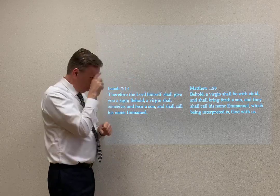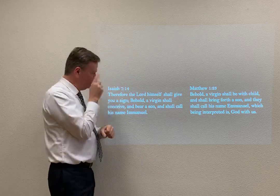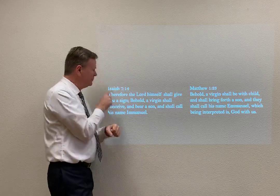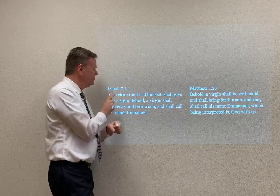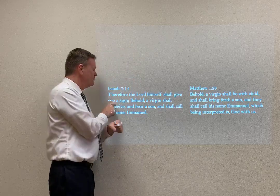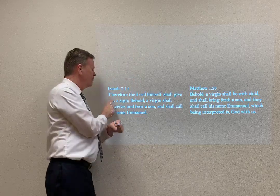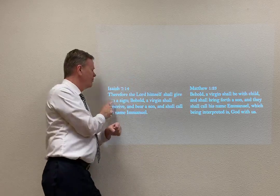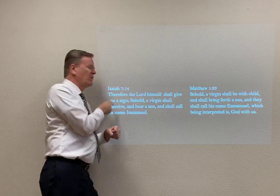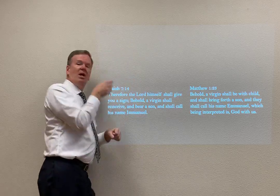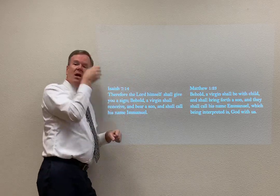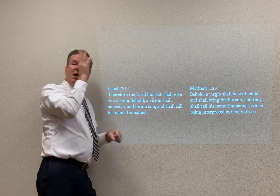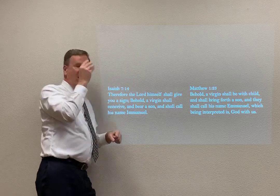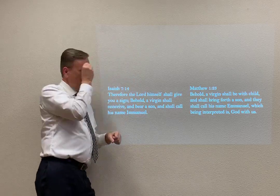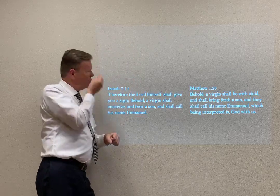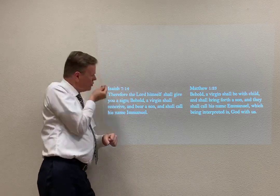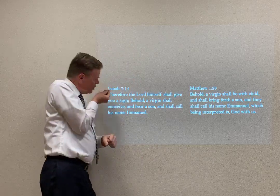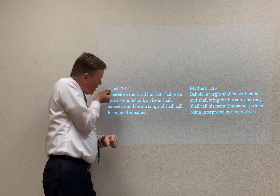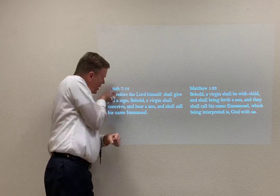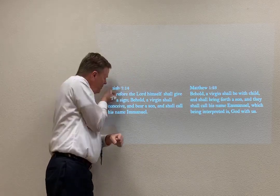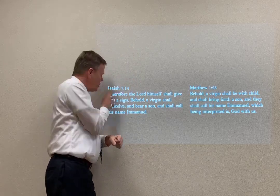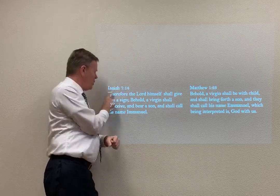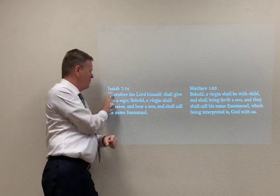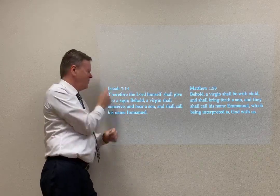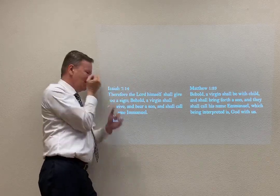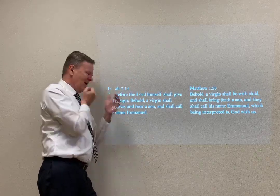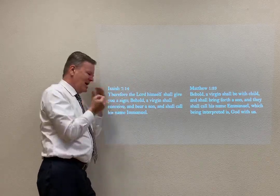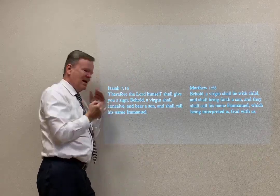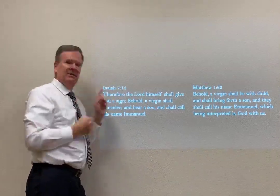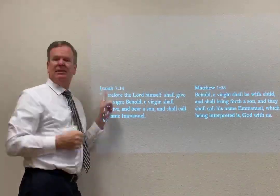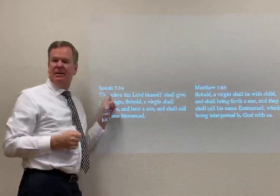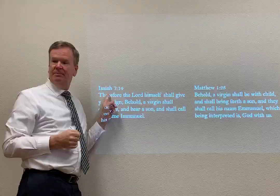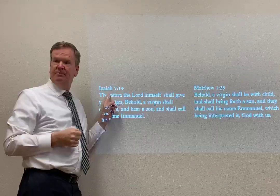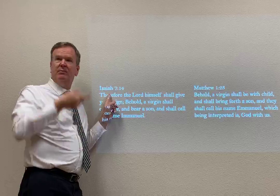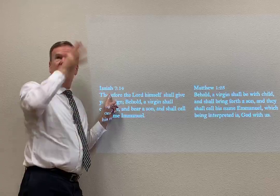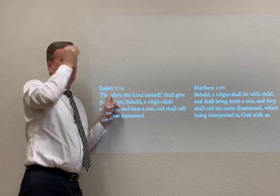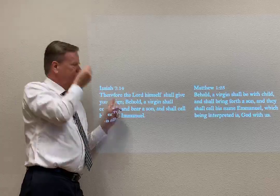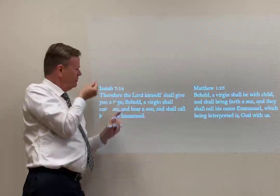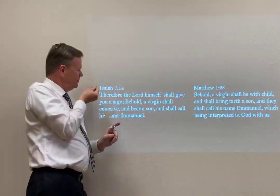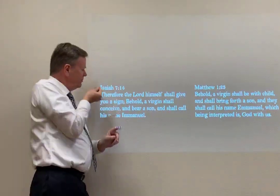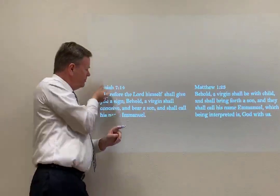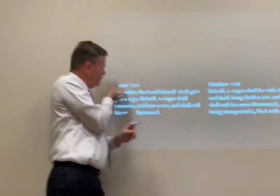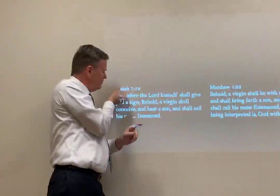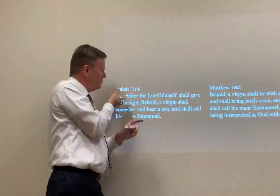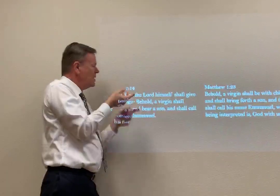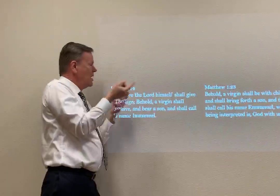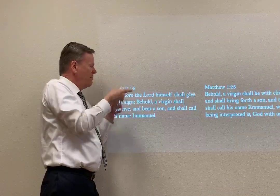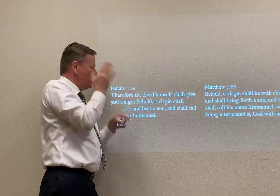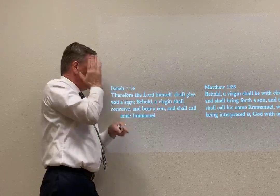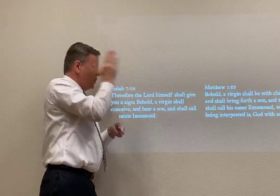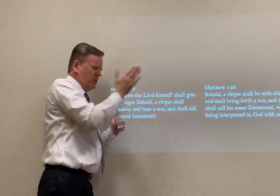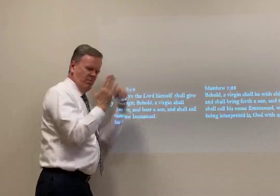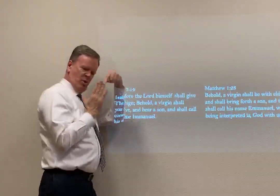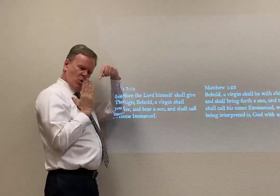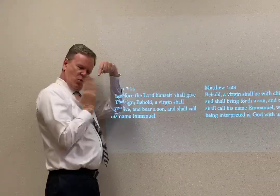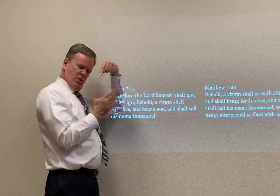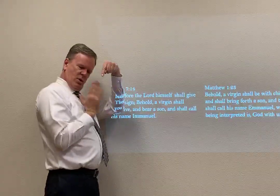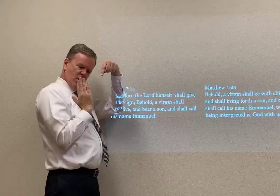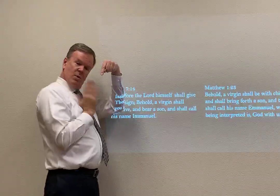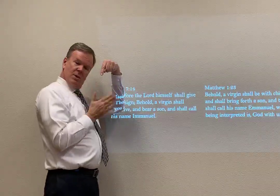there's about 800 years apart between these two books here. In the book of Isaiah, God is speaking and is